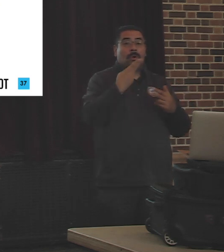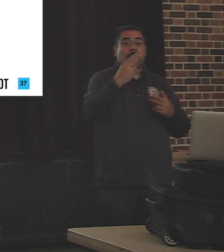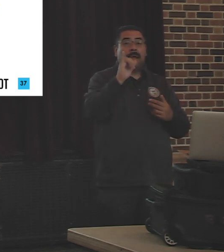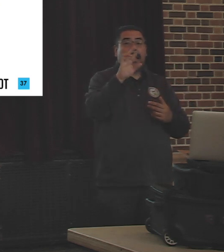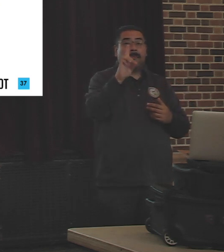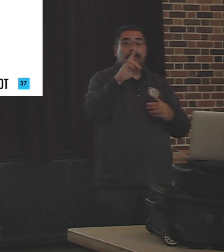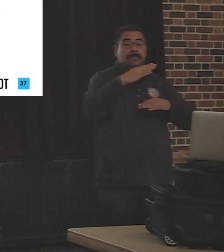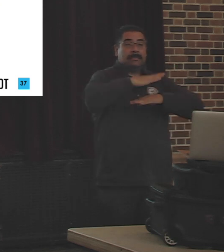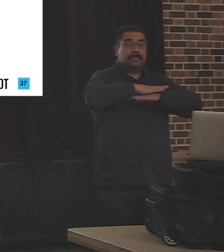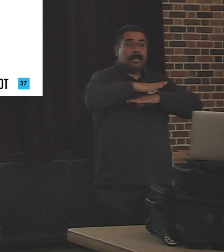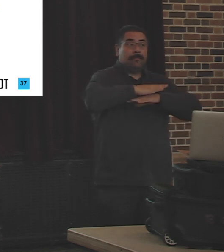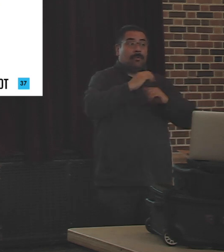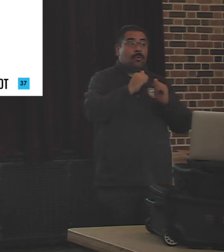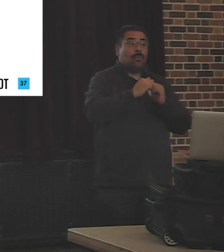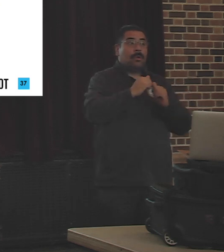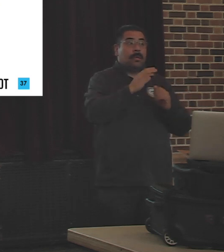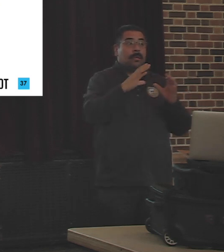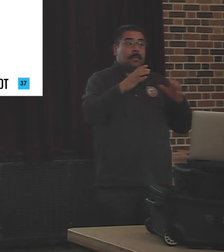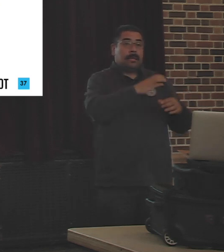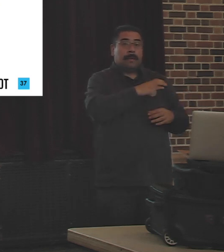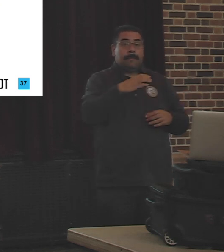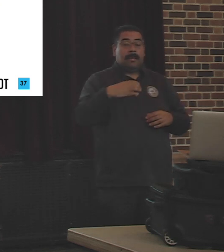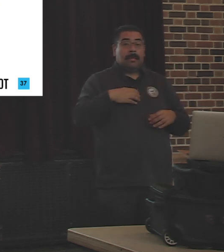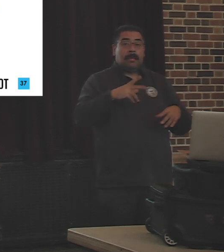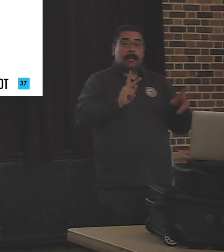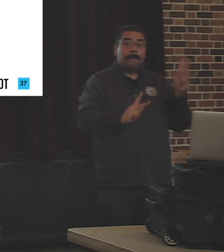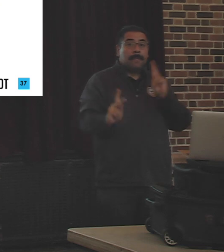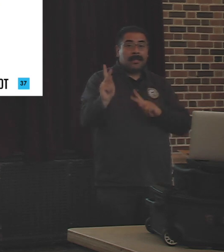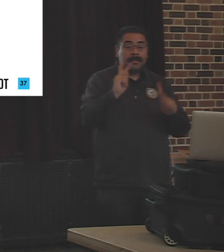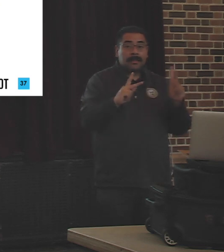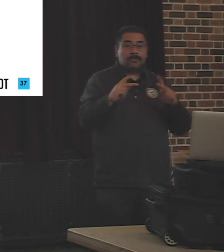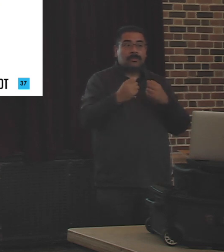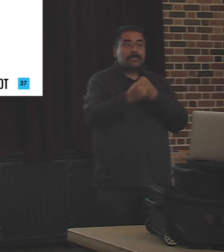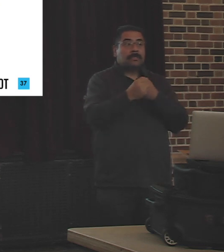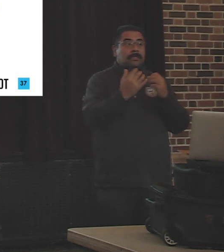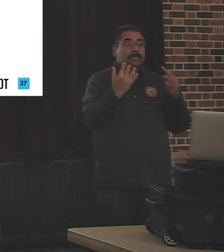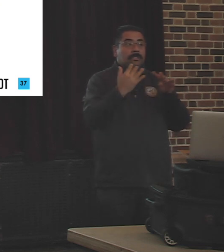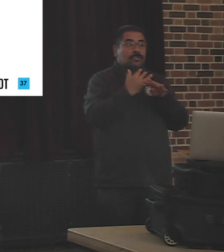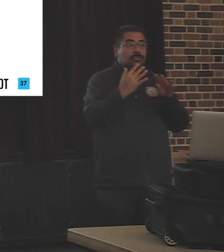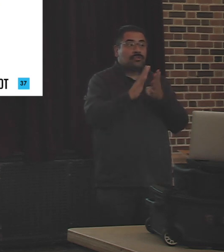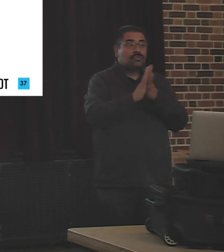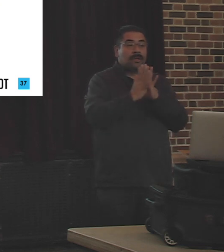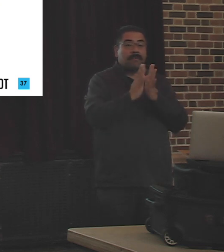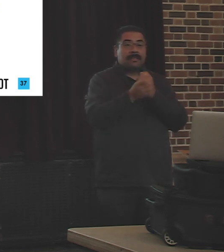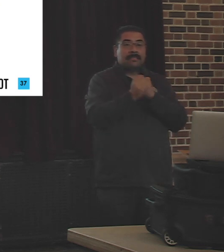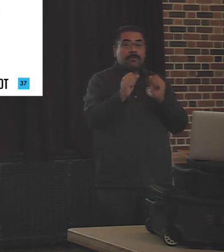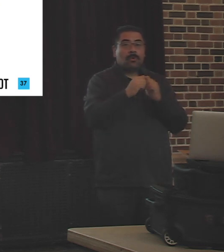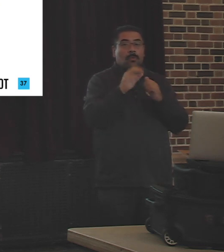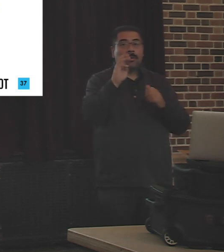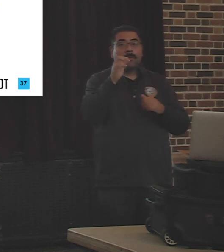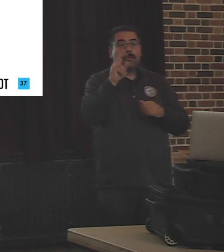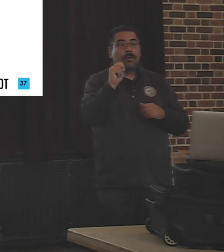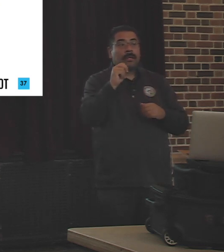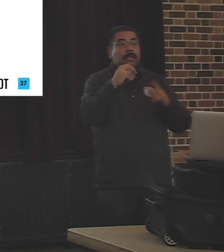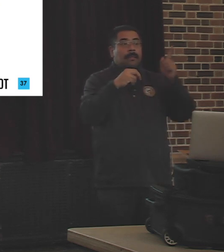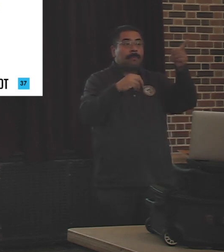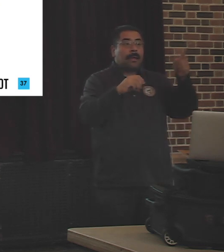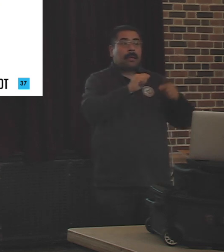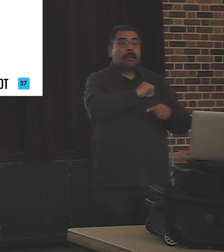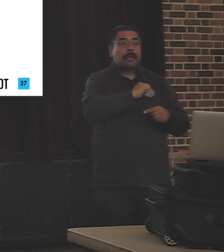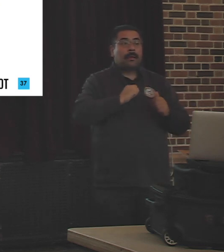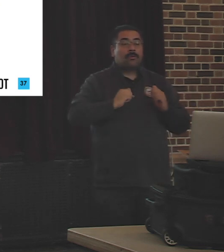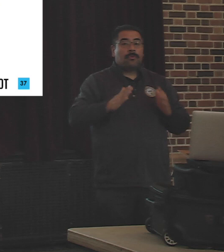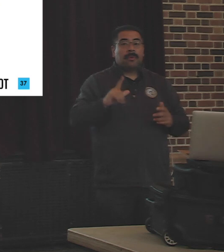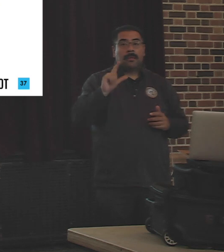table, and that will be with our Committee of Pedestrian and Traffic Safety, with Morgan in the back, Alderman Laspada, and